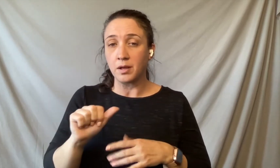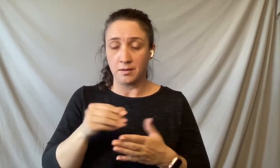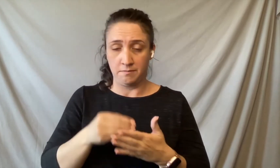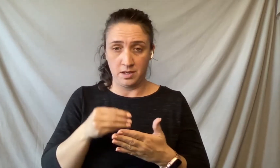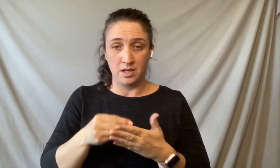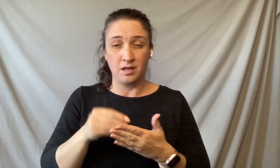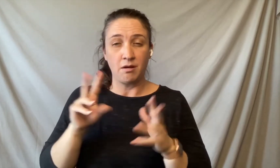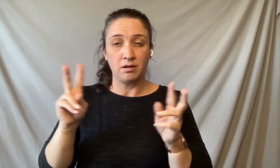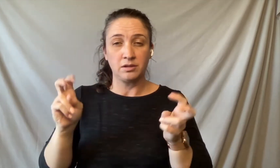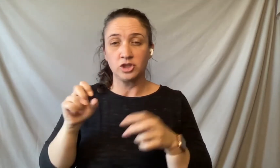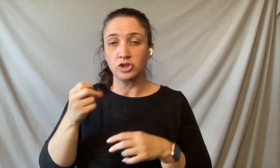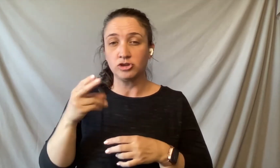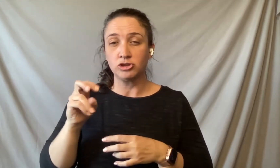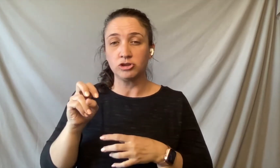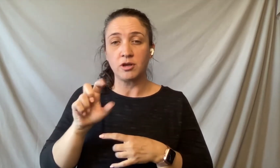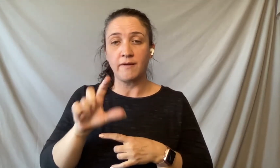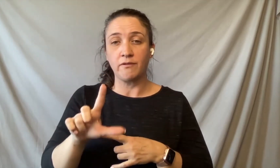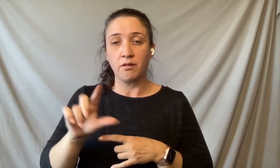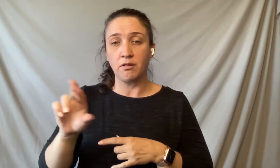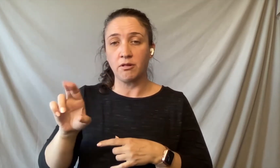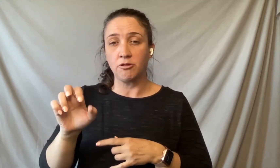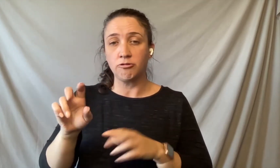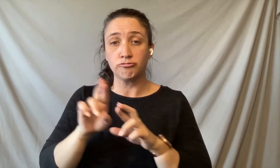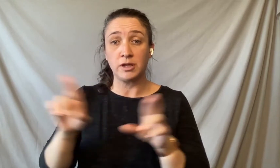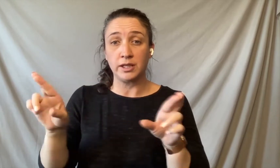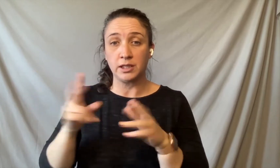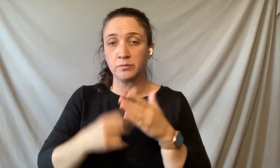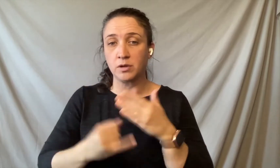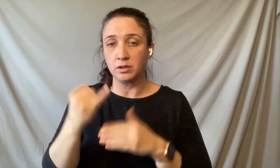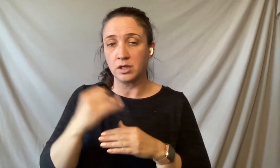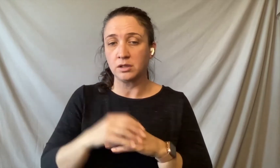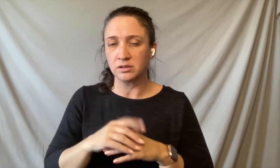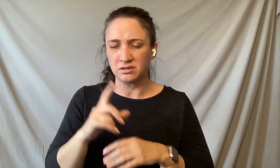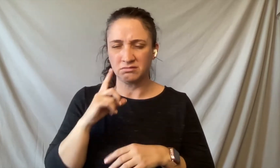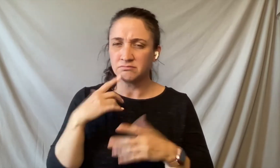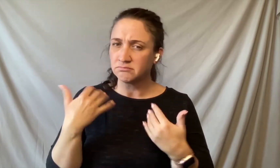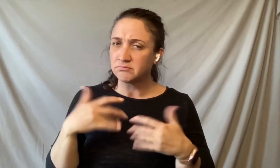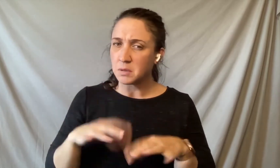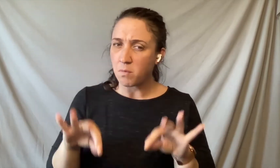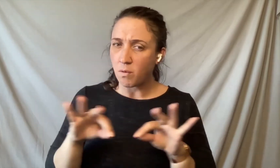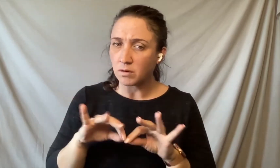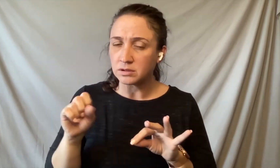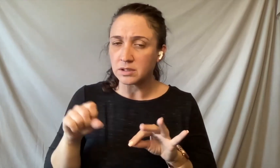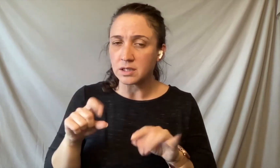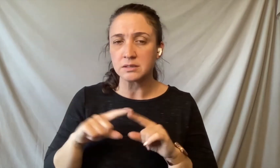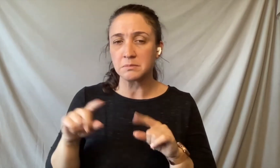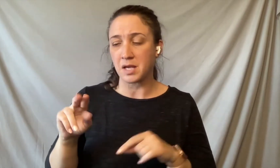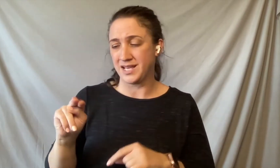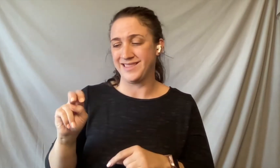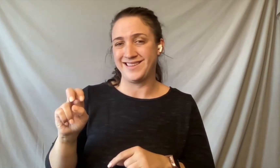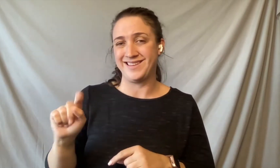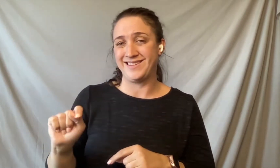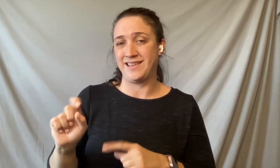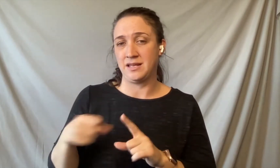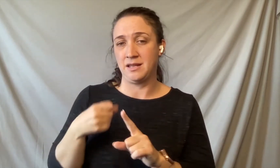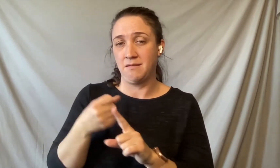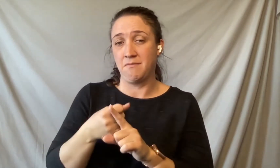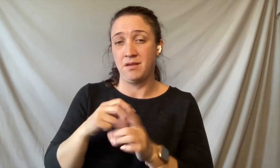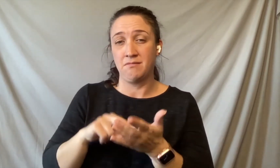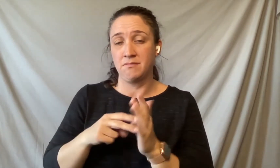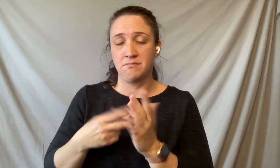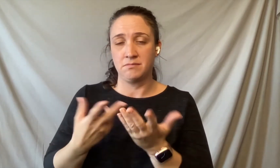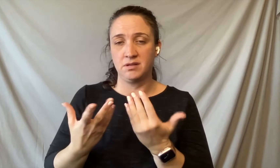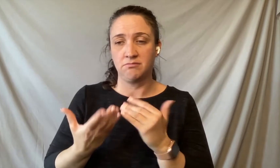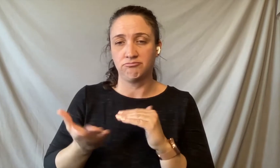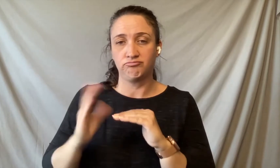projects, which I think is super important. But the net impact of that is we just free up that money as